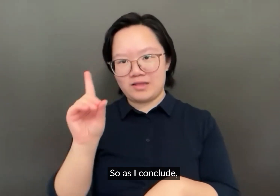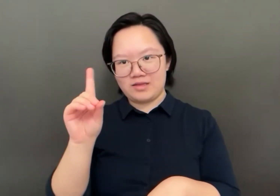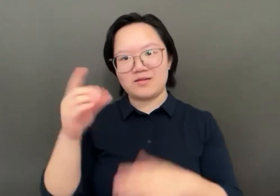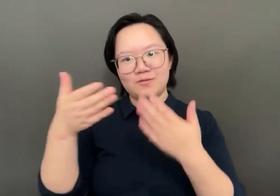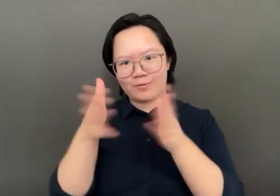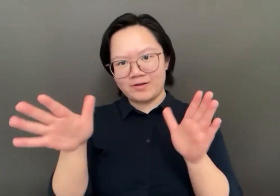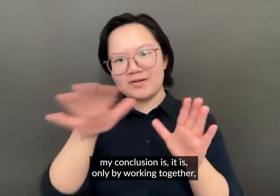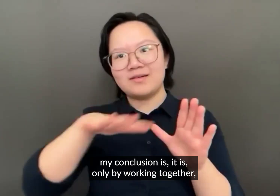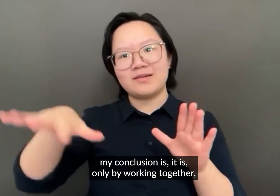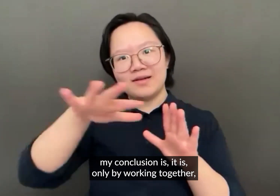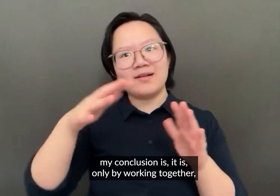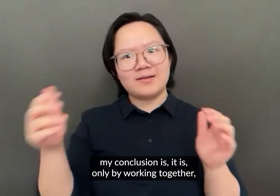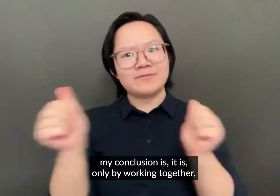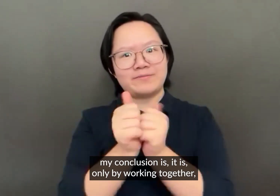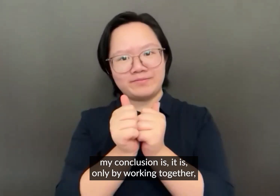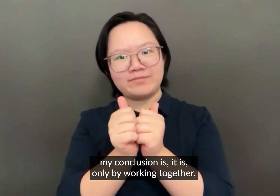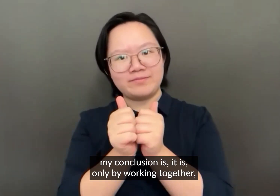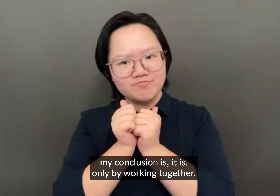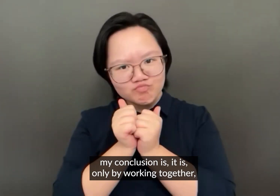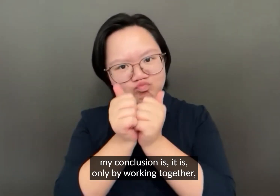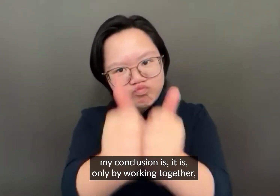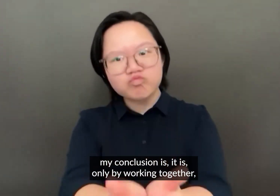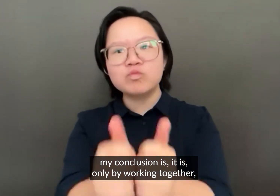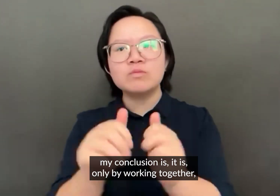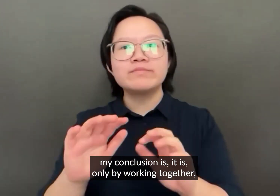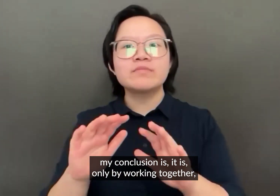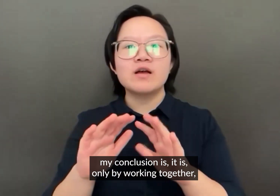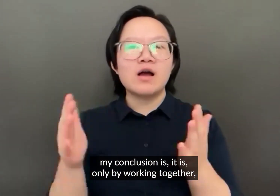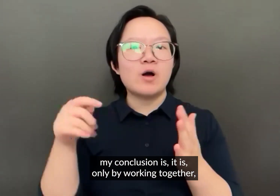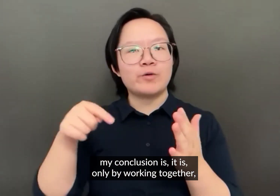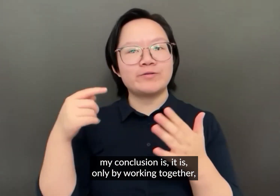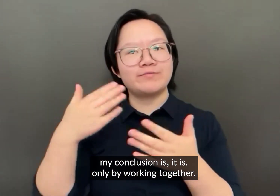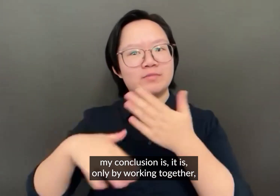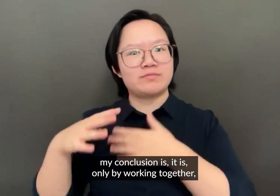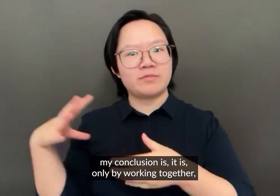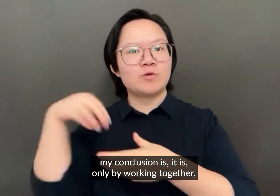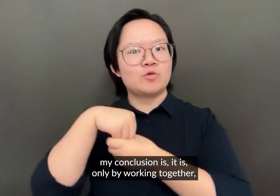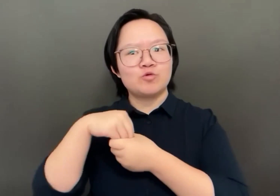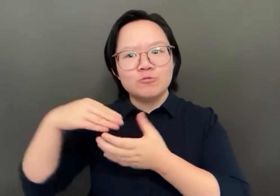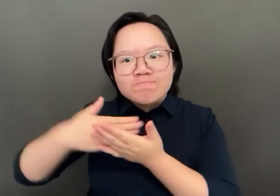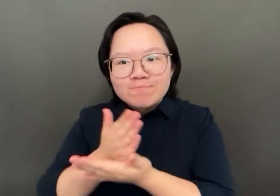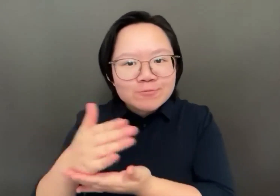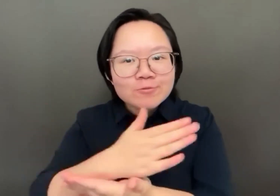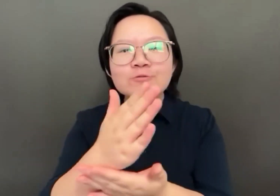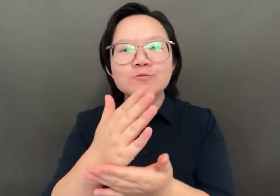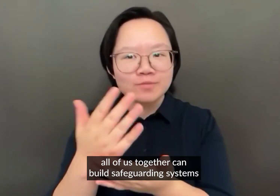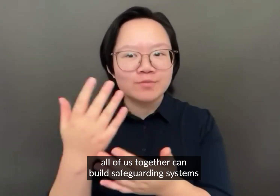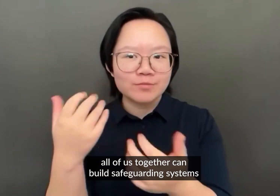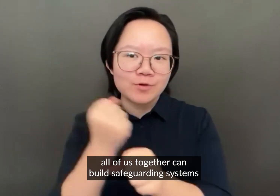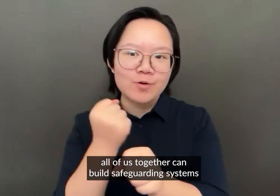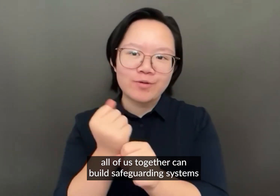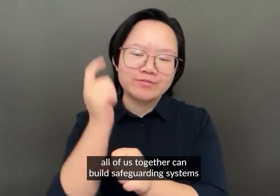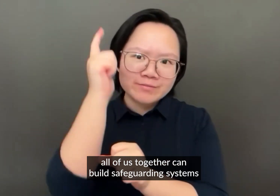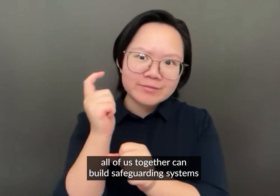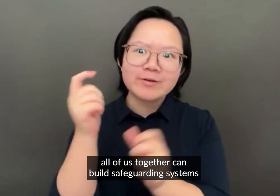conclude, my conclusion is, it is only by working together, all of